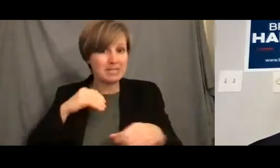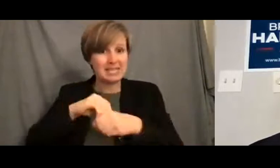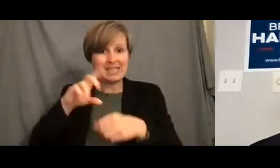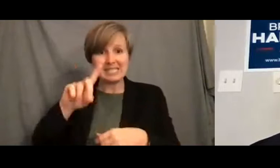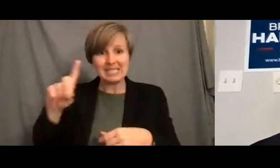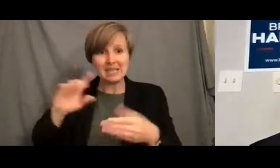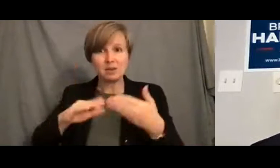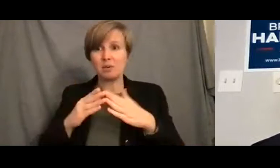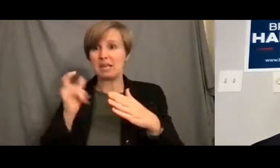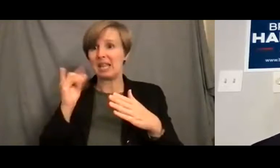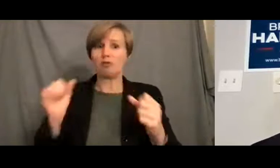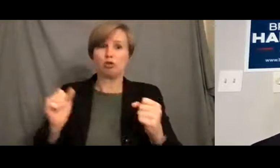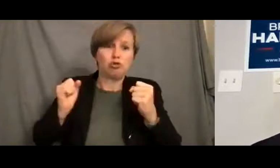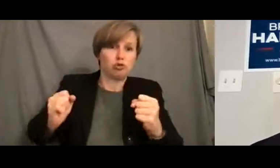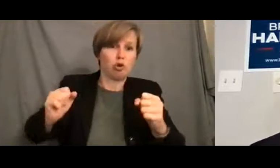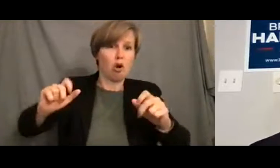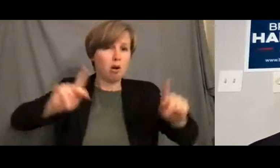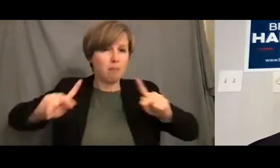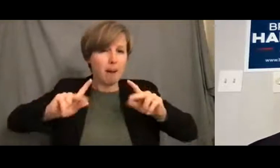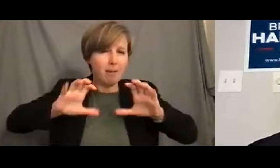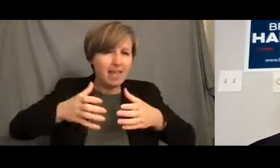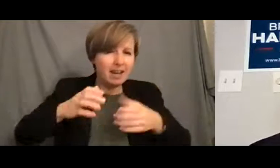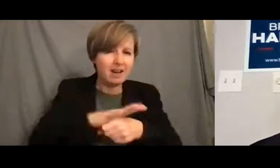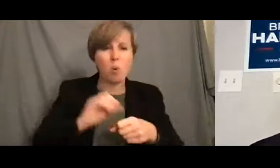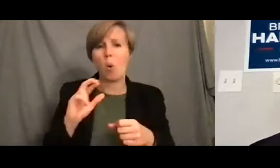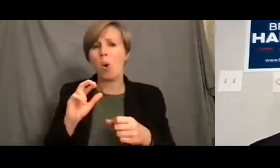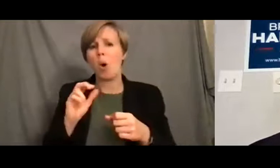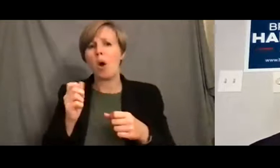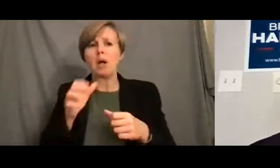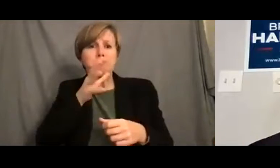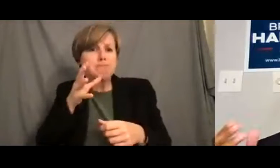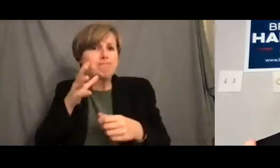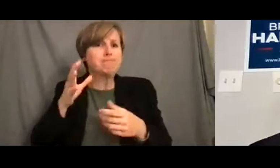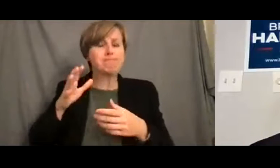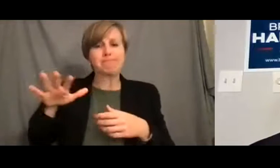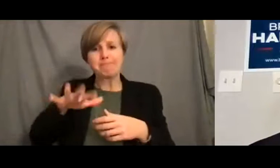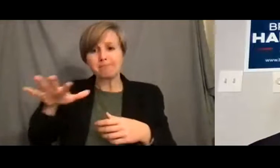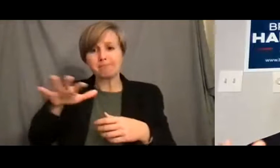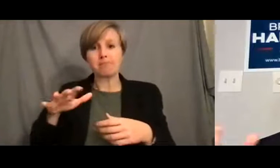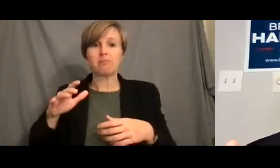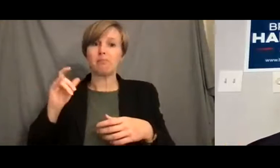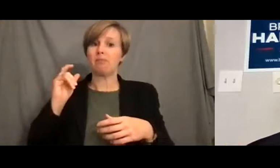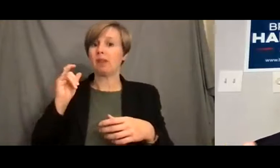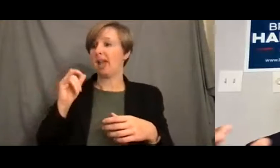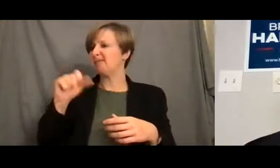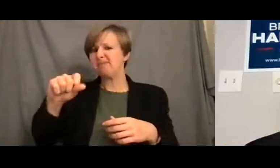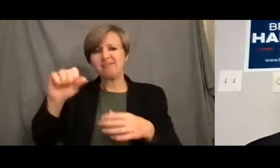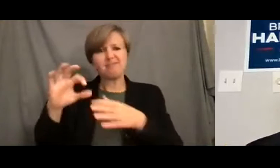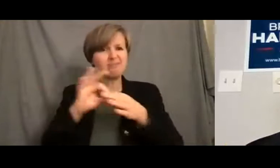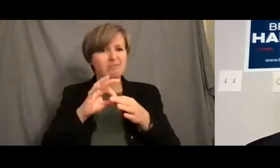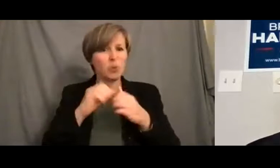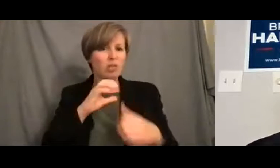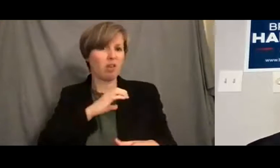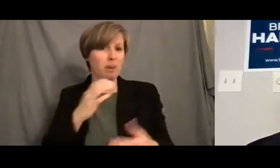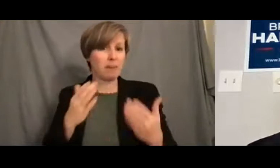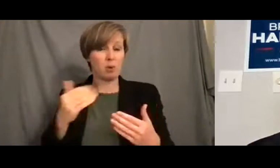a populated area or a less populated area, whether it be among minorities or not. And yes, even when it comes to law enforcement, maybe we have some law enforcement